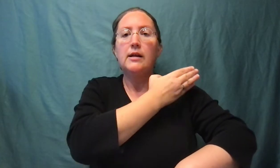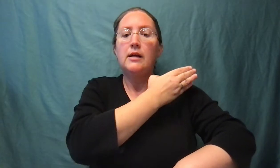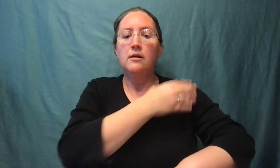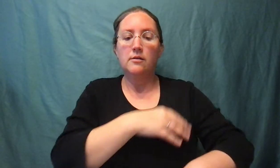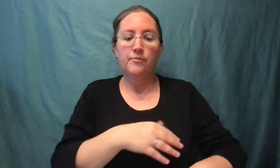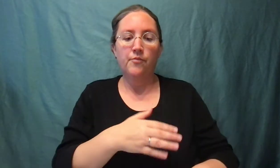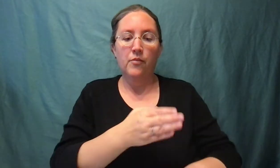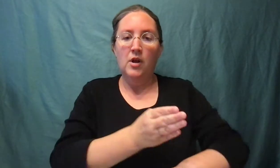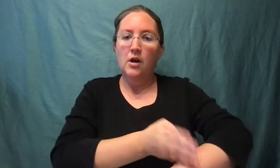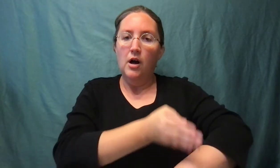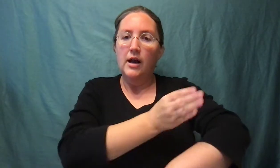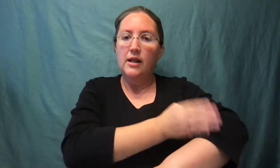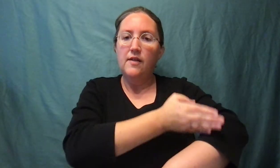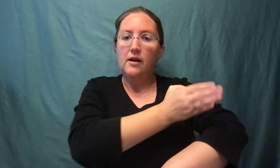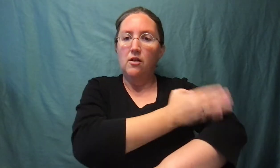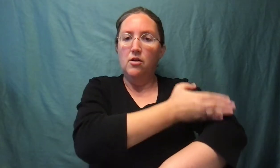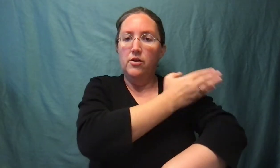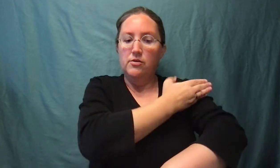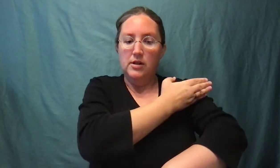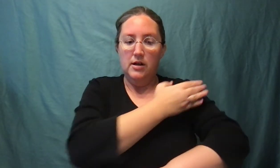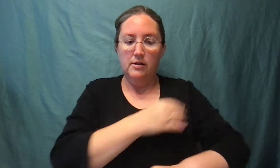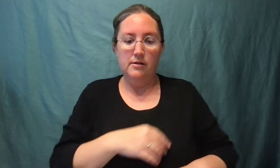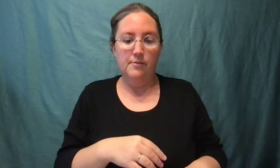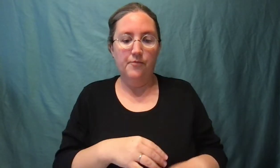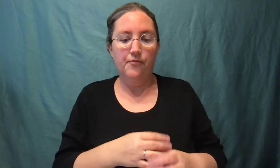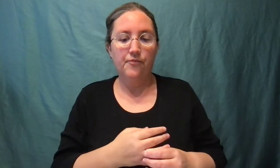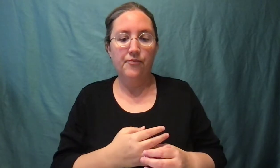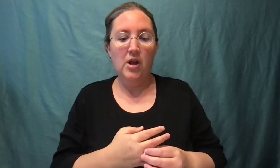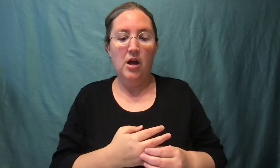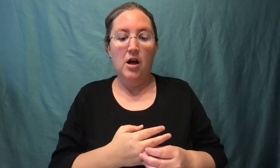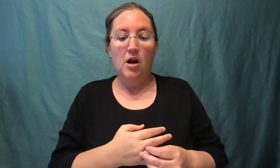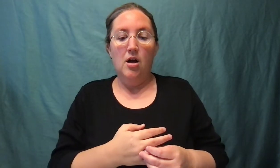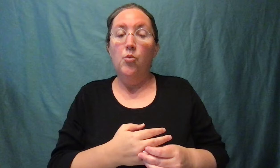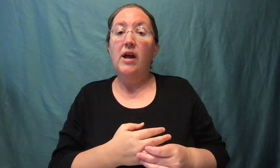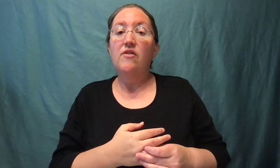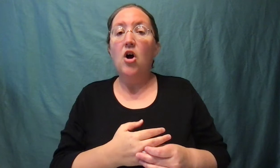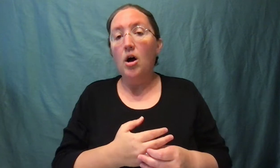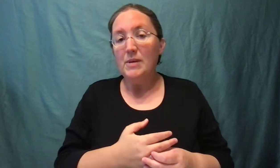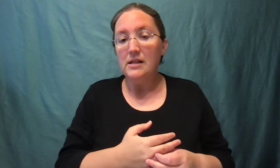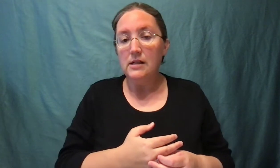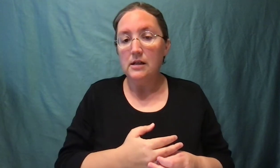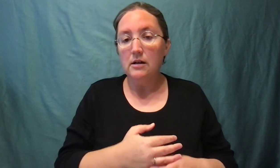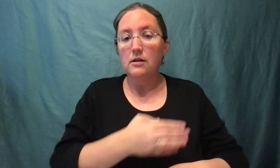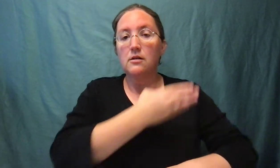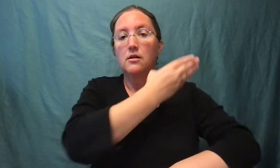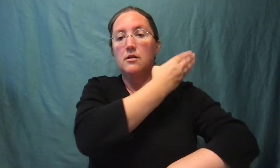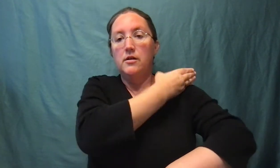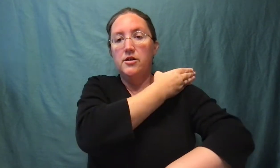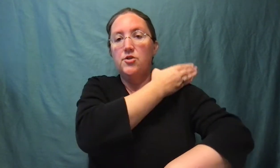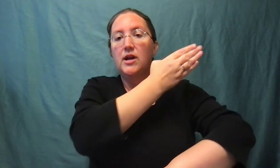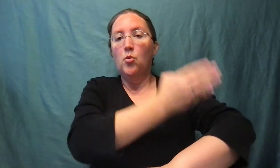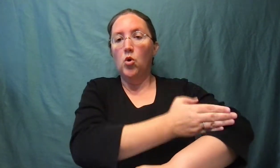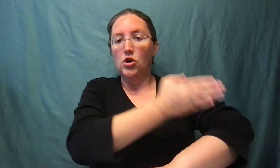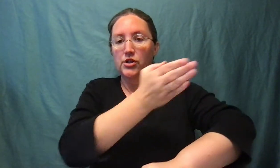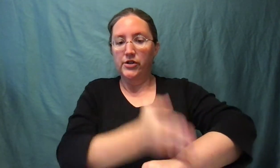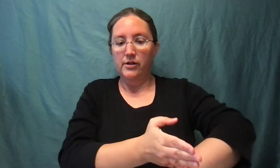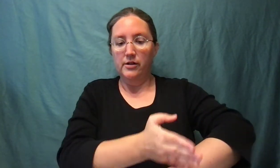quickly, anything along those lines. We have an opposite sign, to get worse,